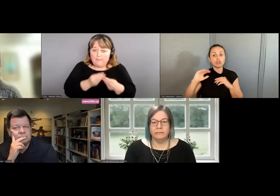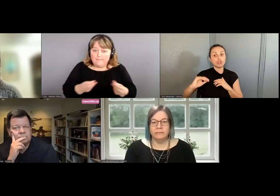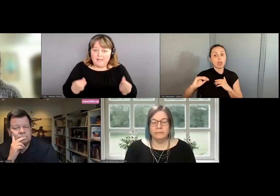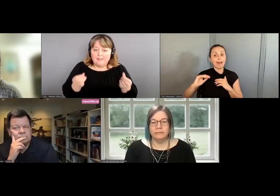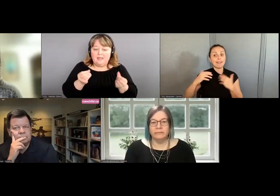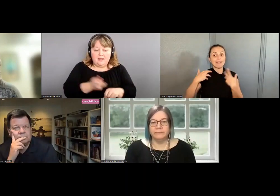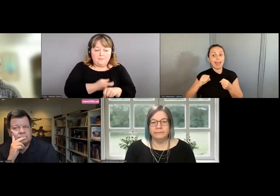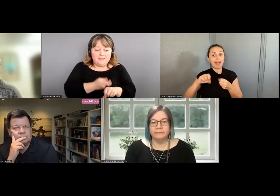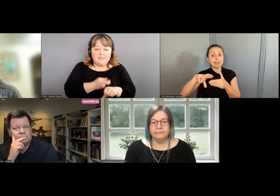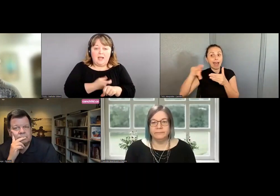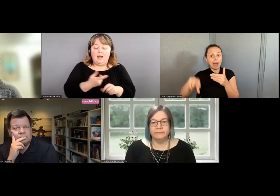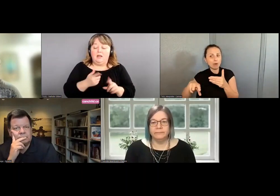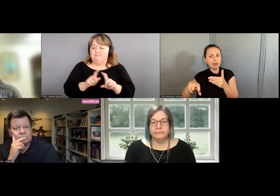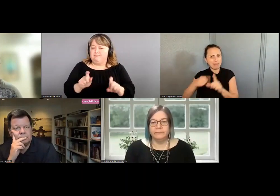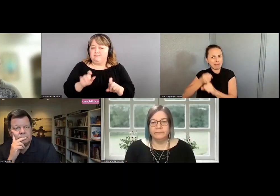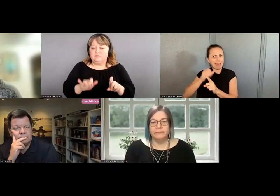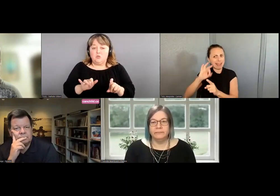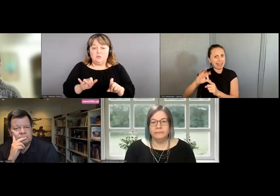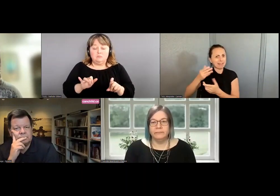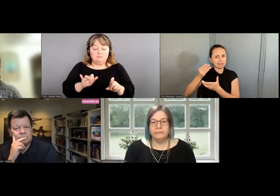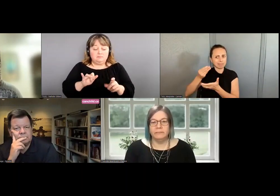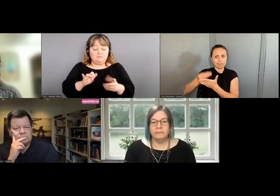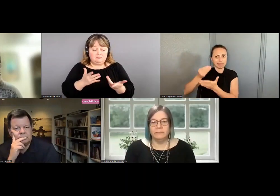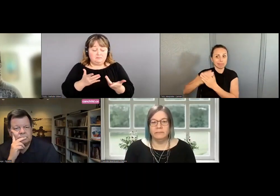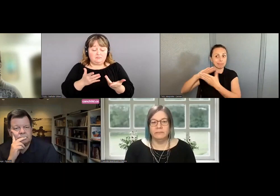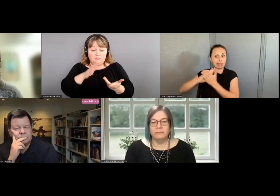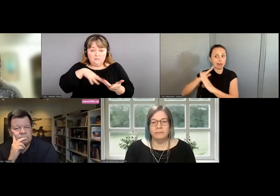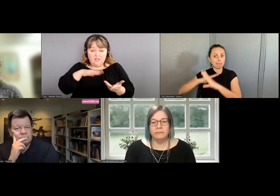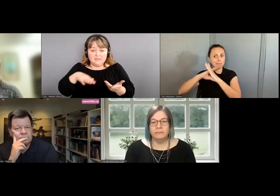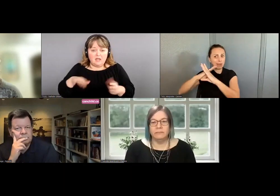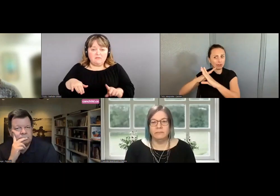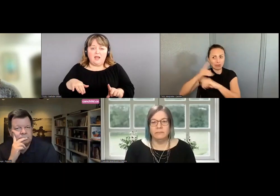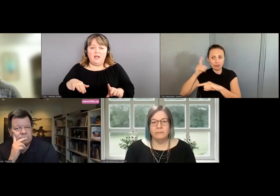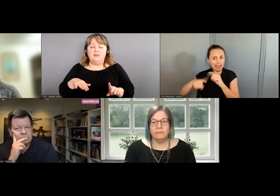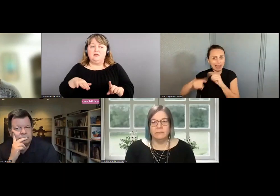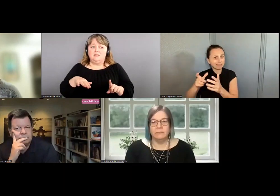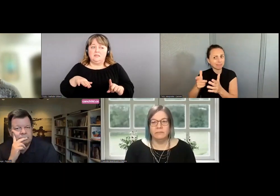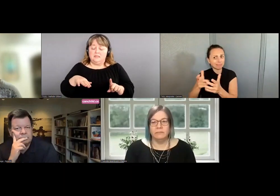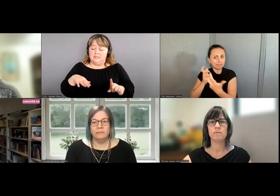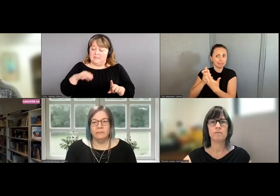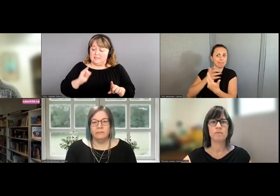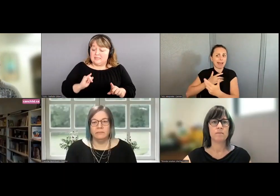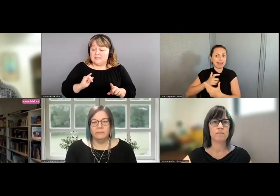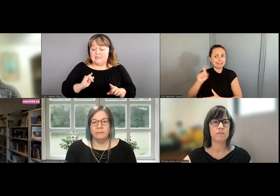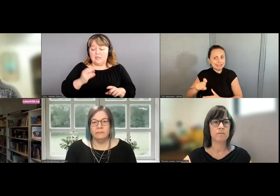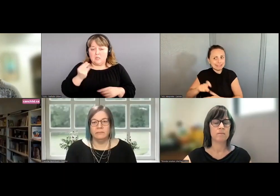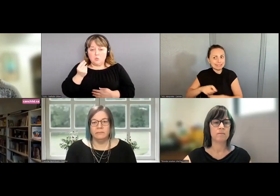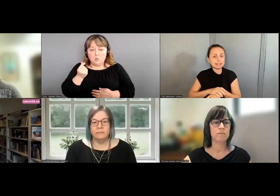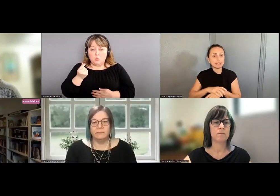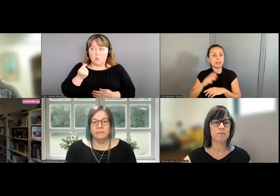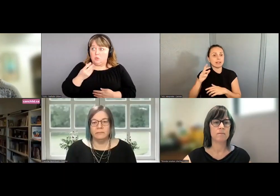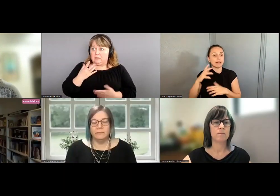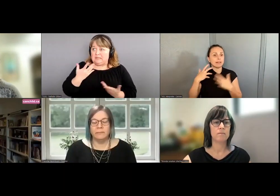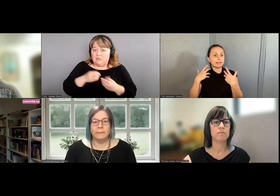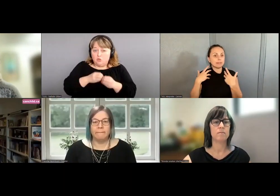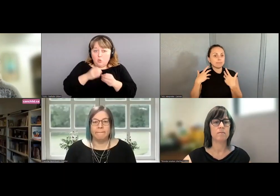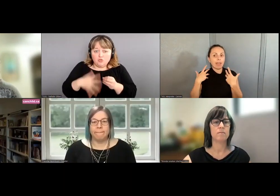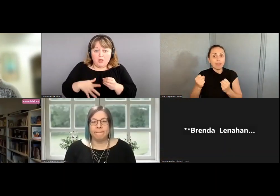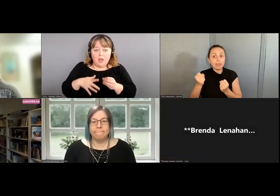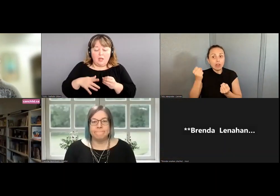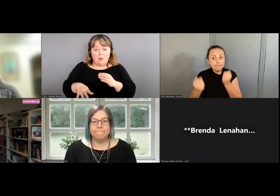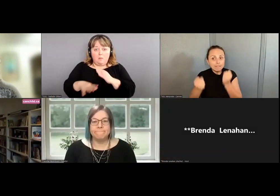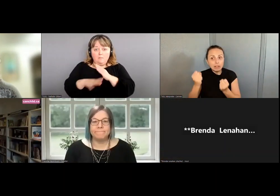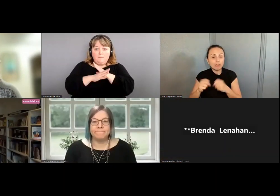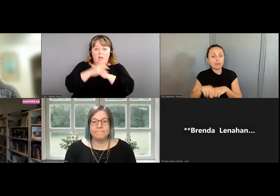impacted when costs are a barrier to meeting healthcare needs, what role accessible homes and vehicles play in the